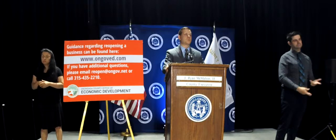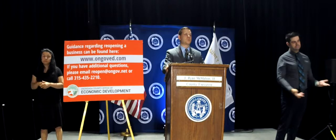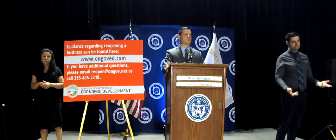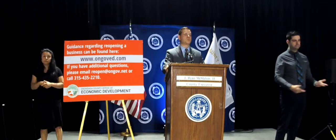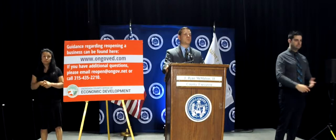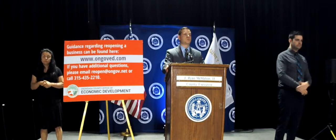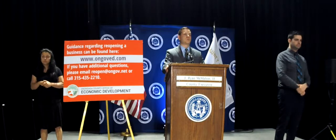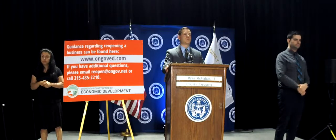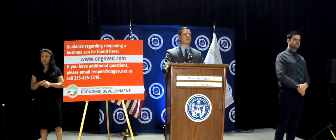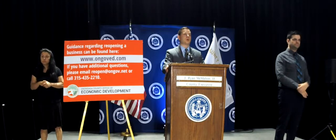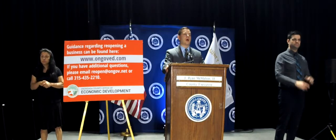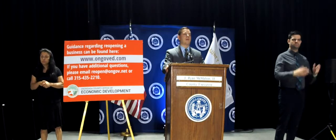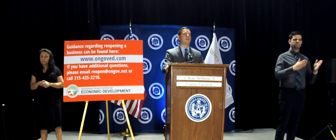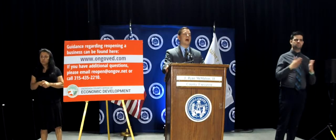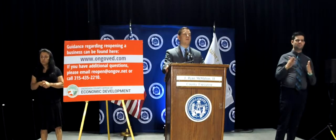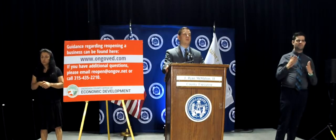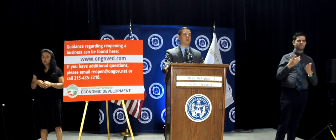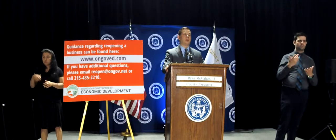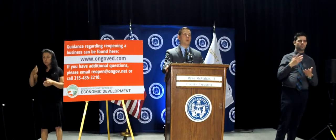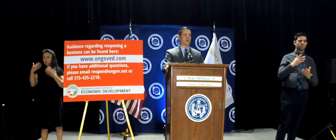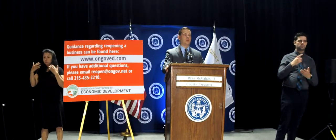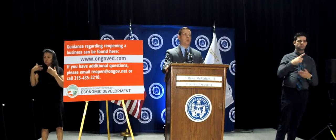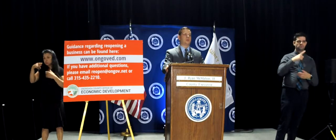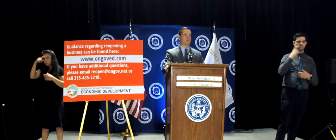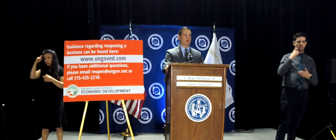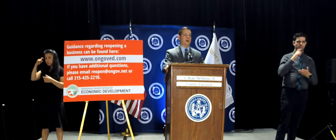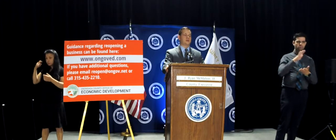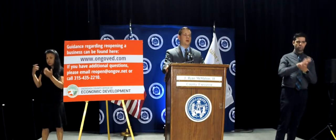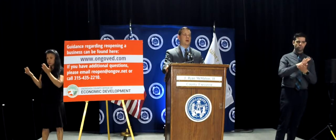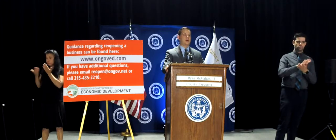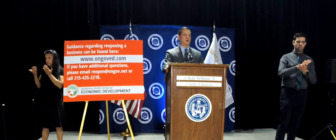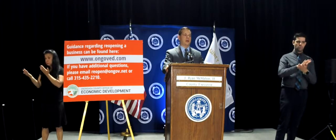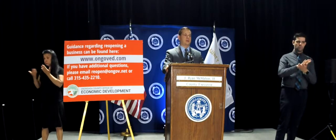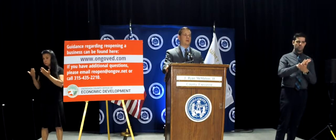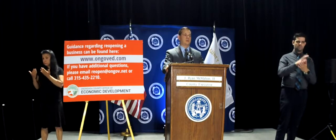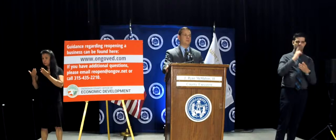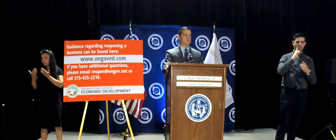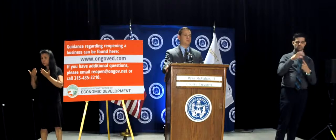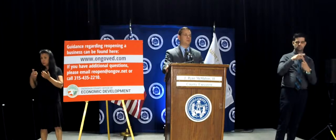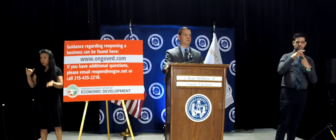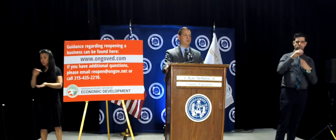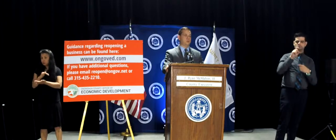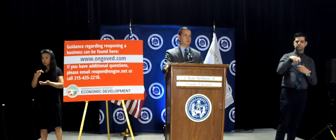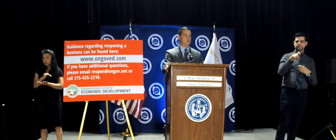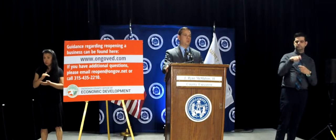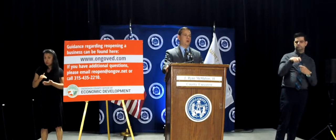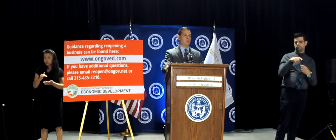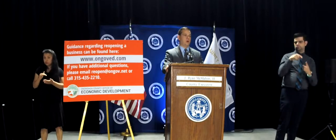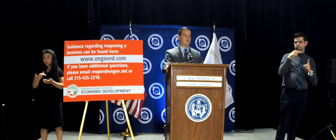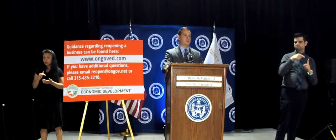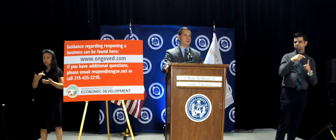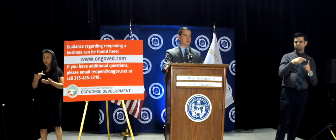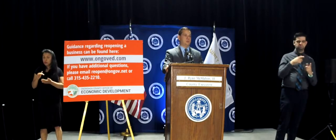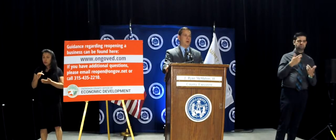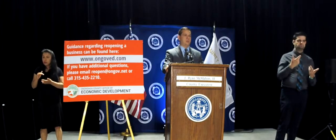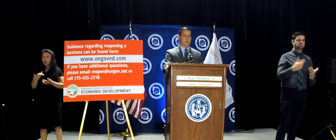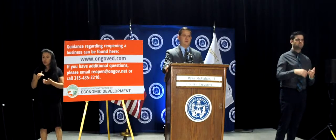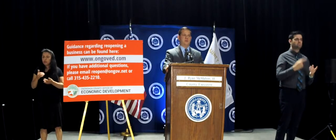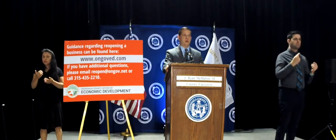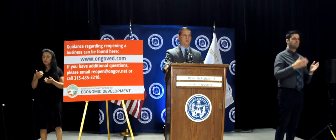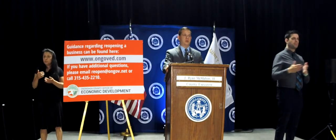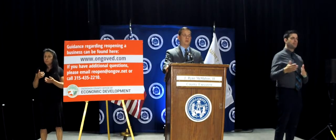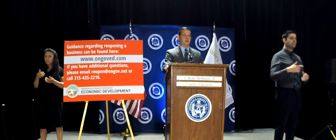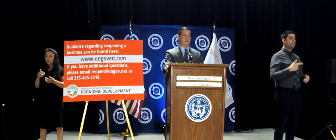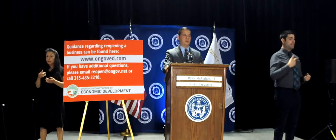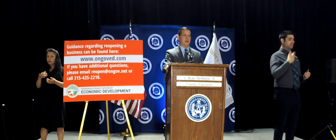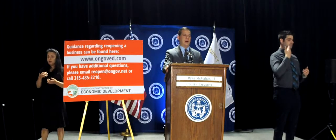schools? I'm not familiar with what the plans are. I know that the one-on-ones, I believe,